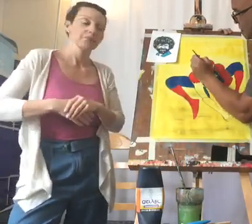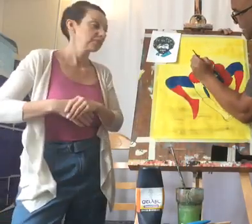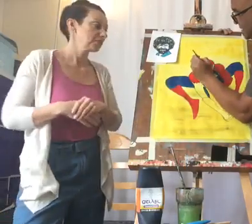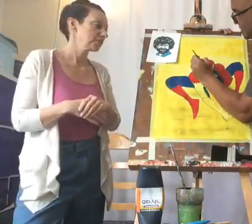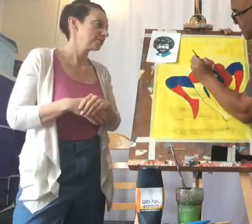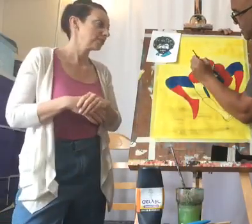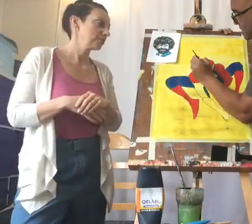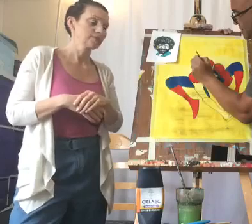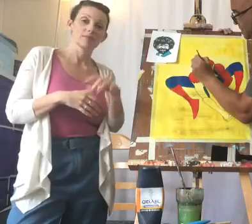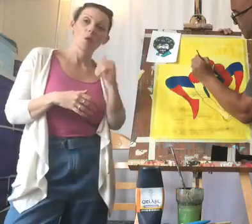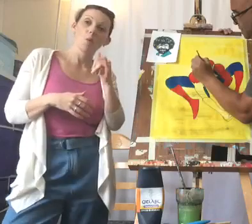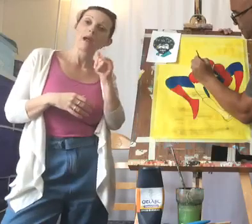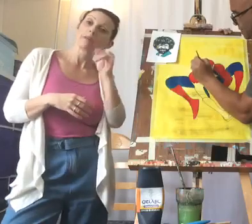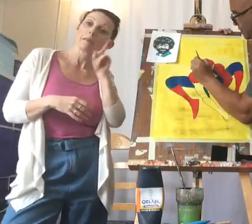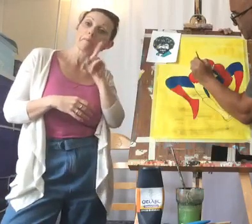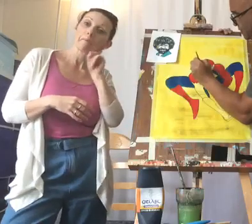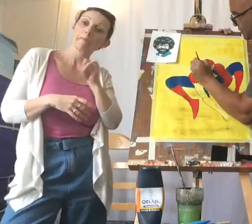Or Pink Spider-Man.